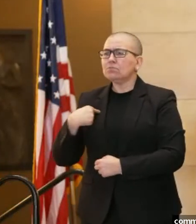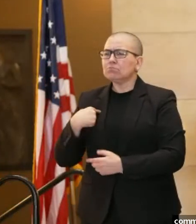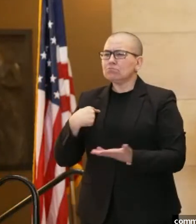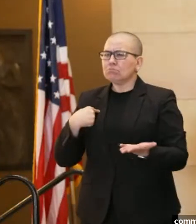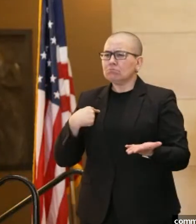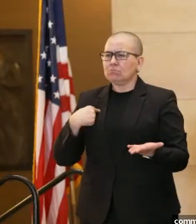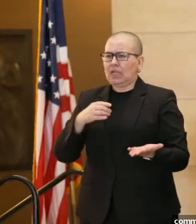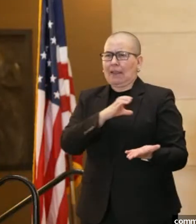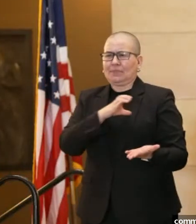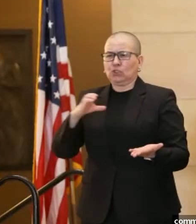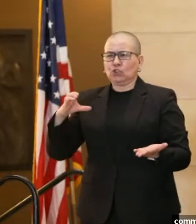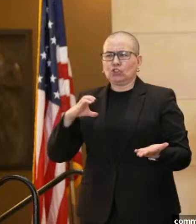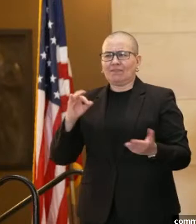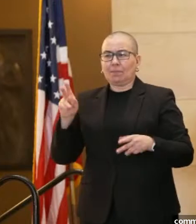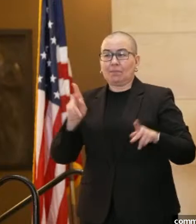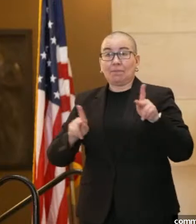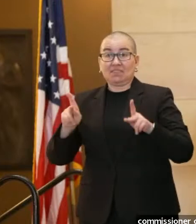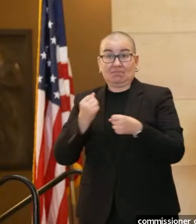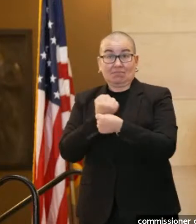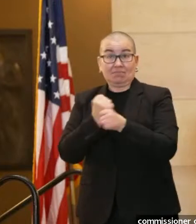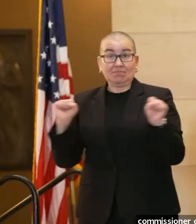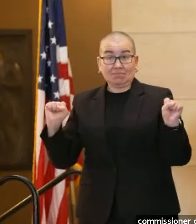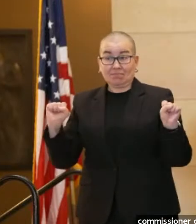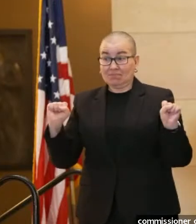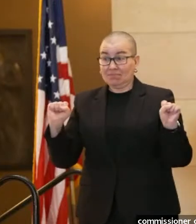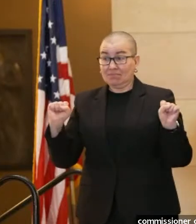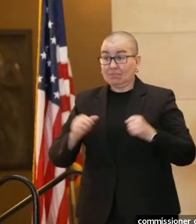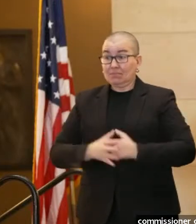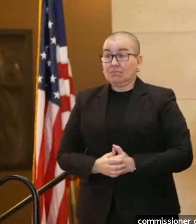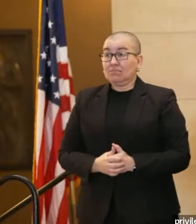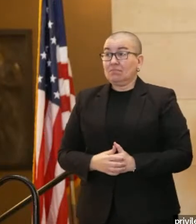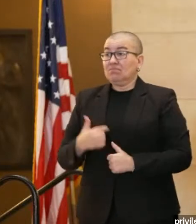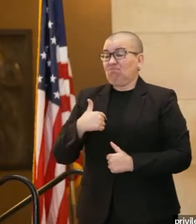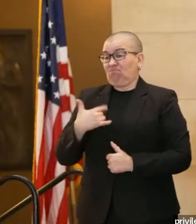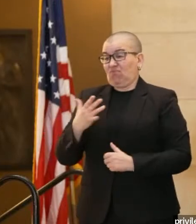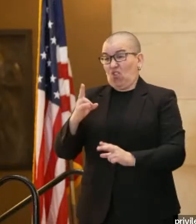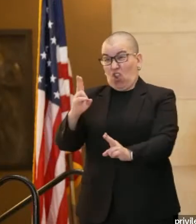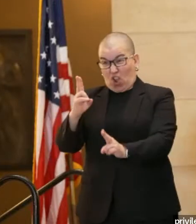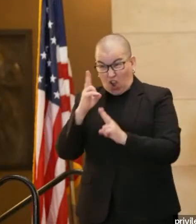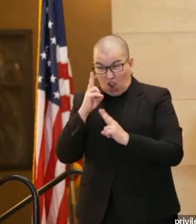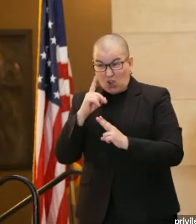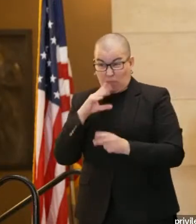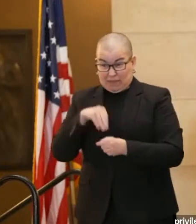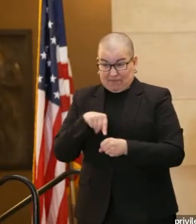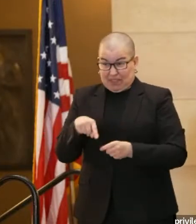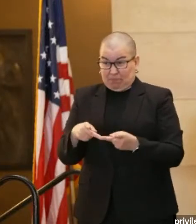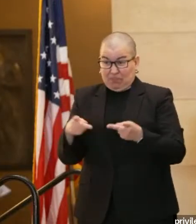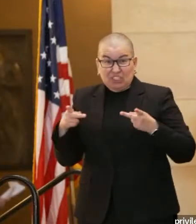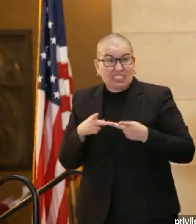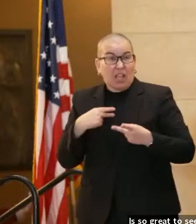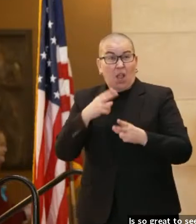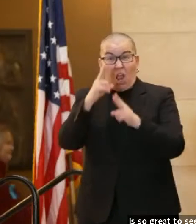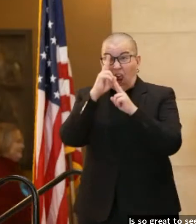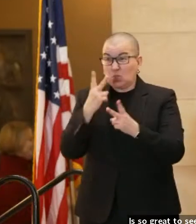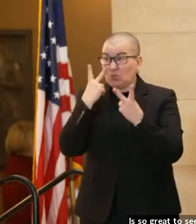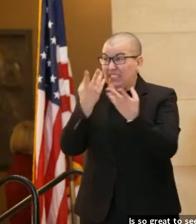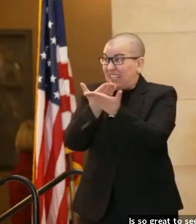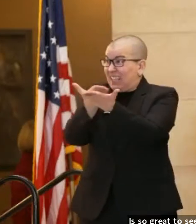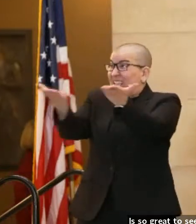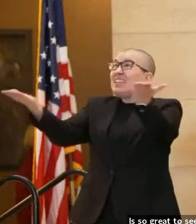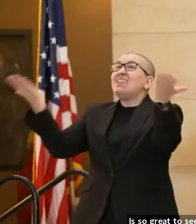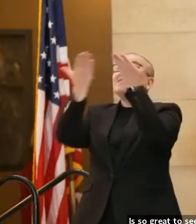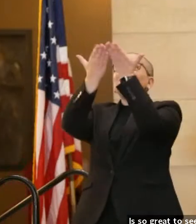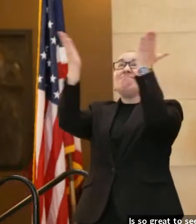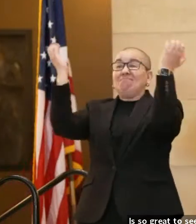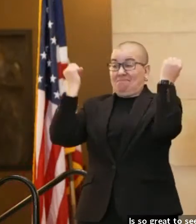that position. It is so great to see so many people here today. Thank you so much. One of the things that I told the governor and